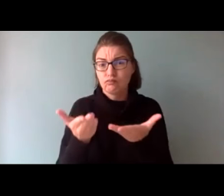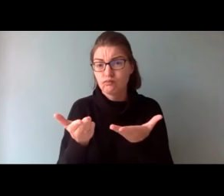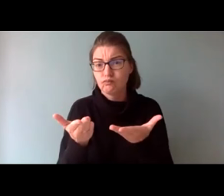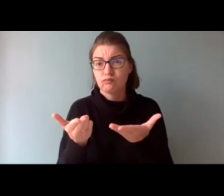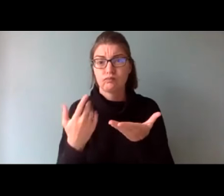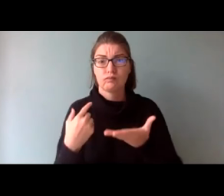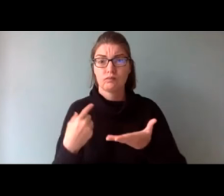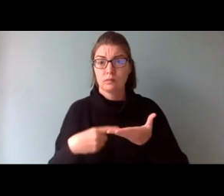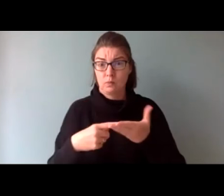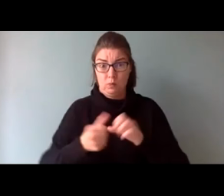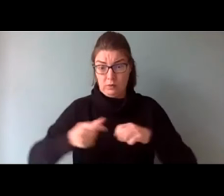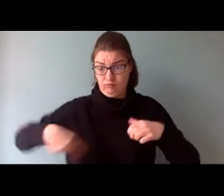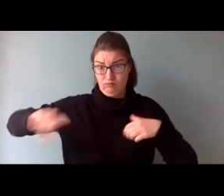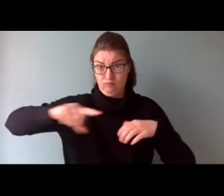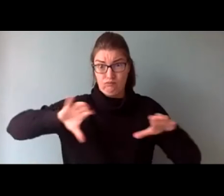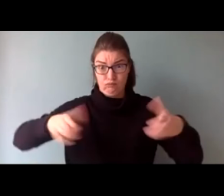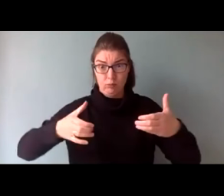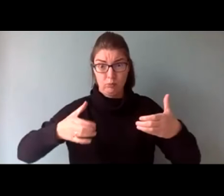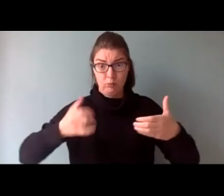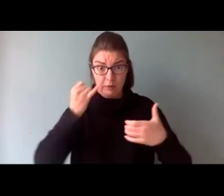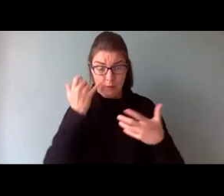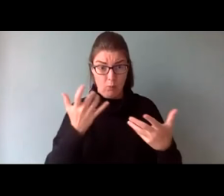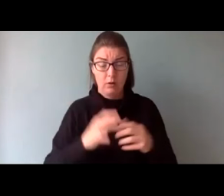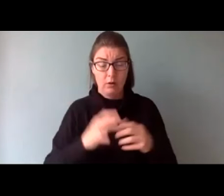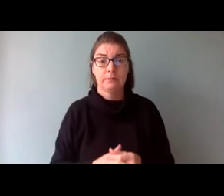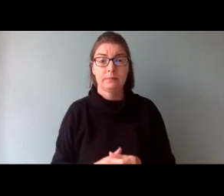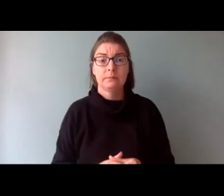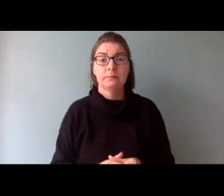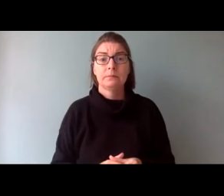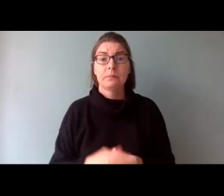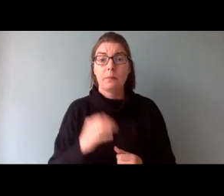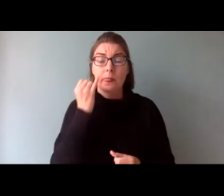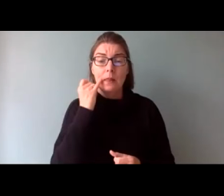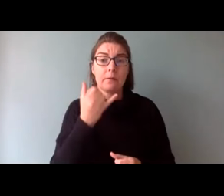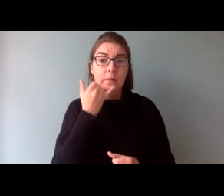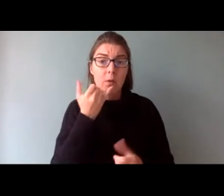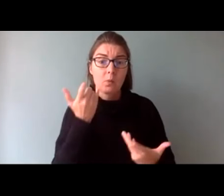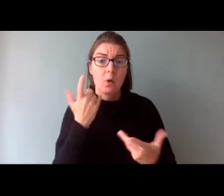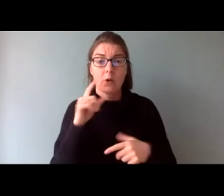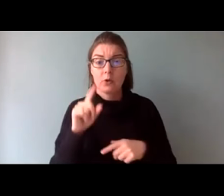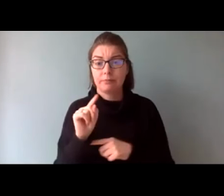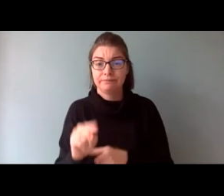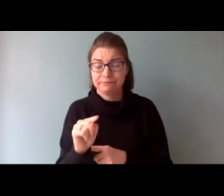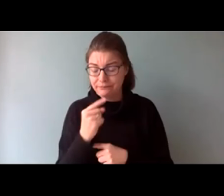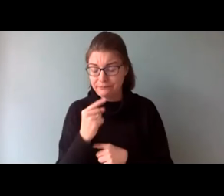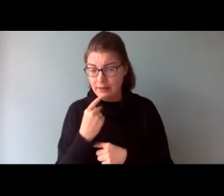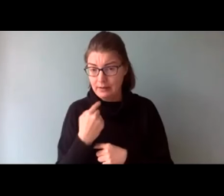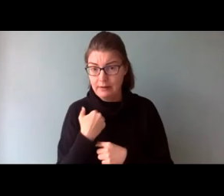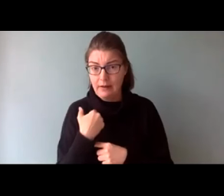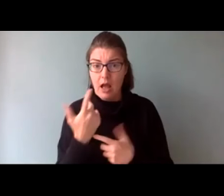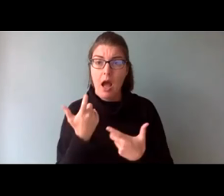they'd want to share with the rest of the group? If you want, on your phone, you can press the I want to share sort of